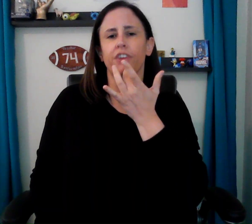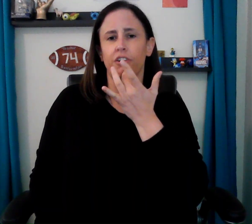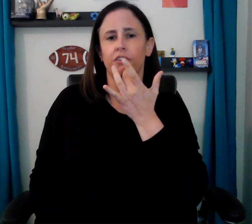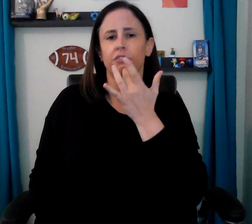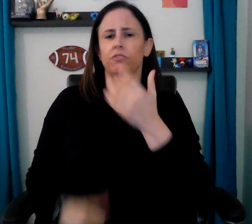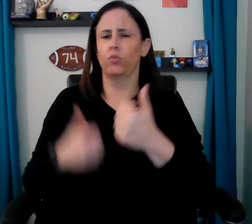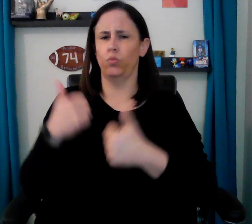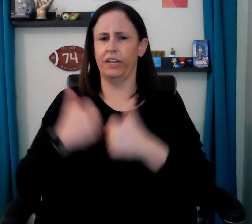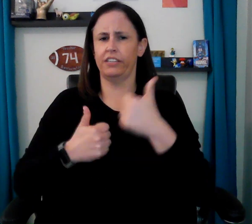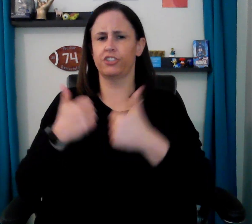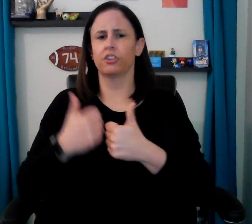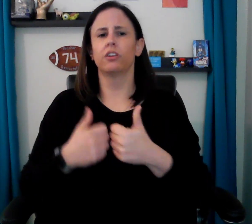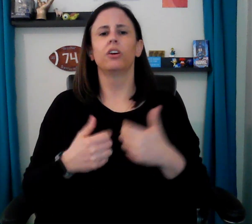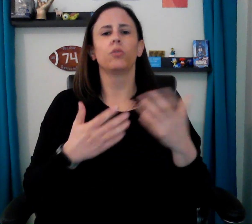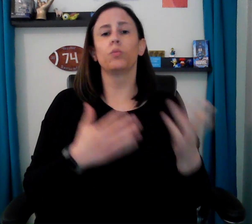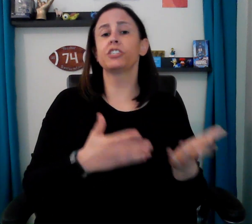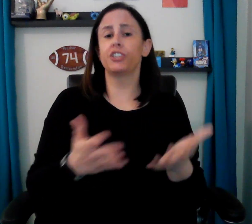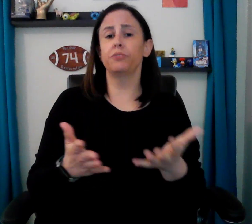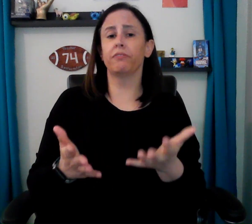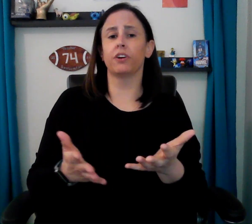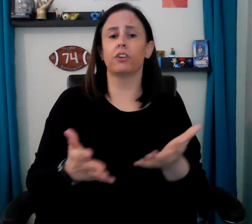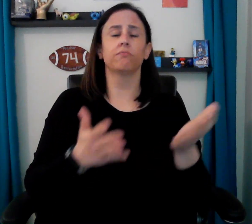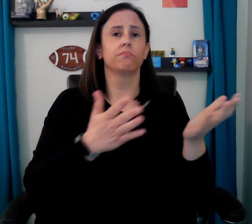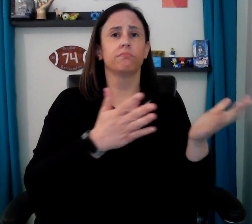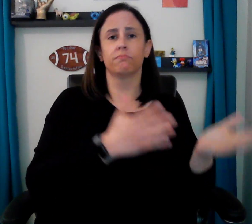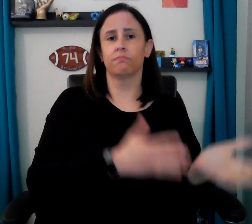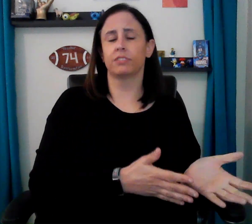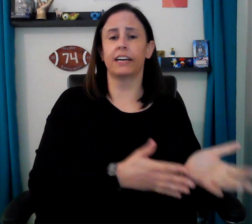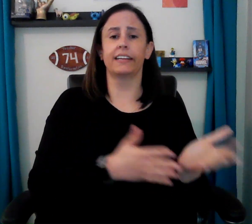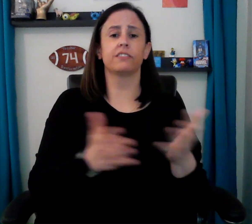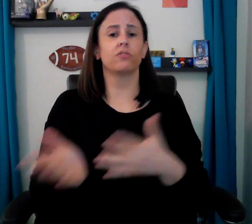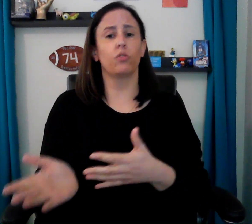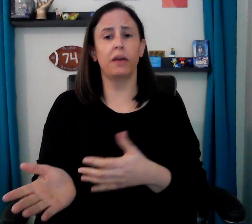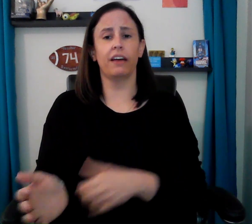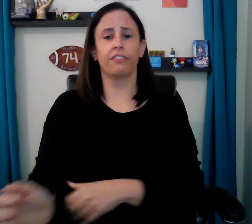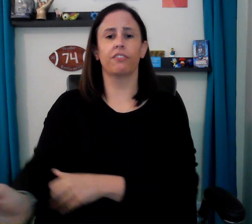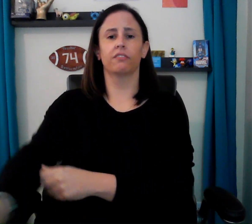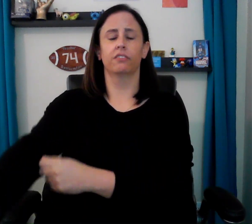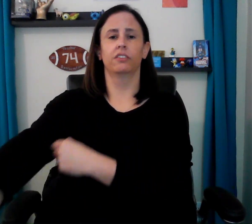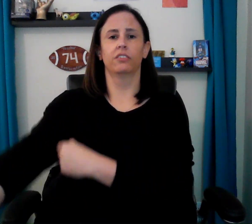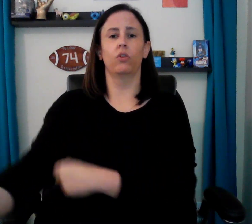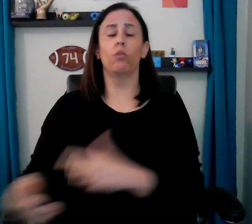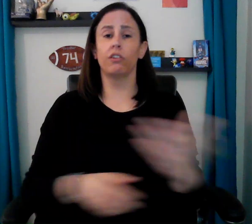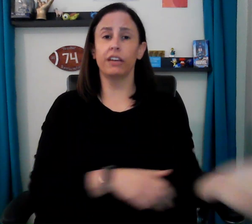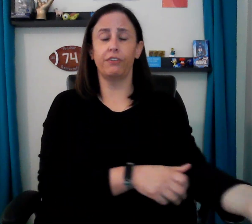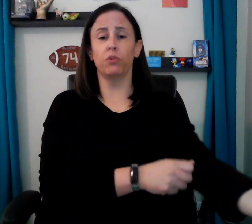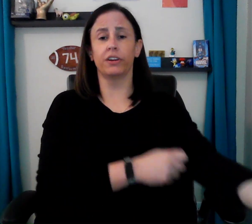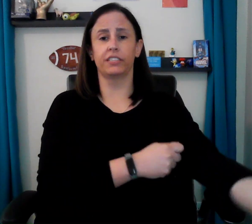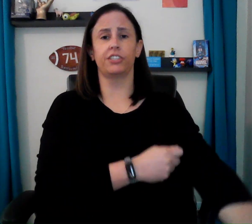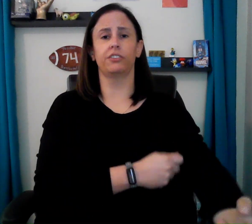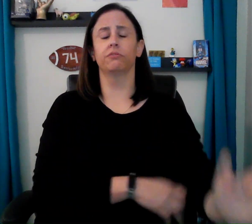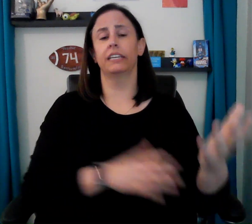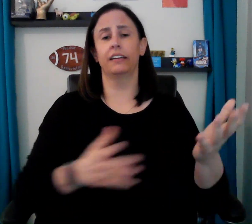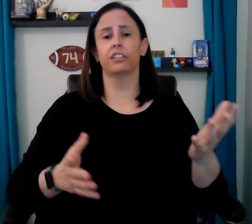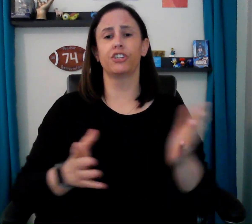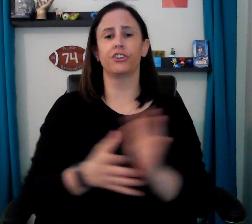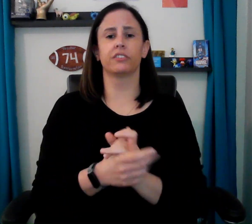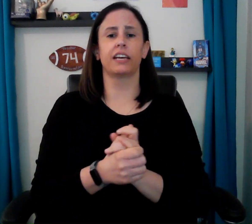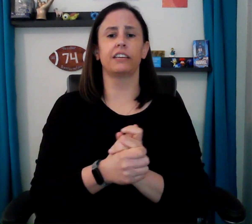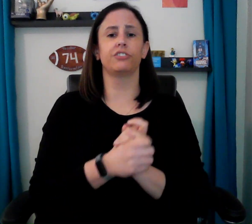prefer which. Which do you prefer, science or math? Or if you wanted to, in English, you could say,